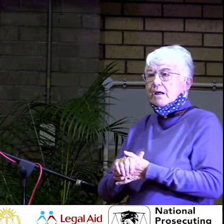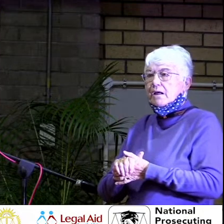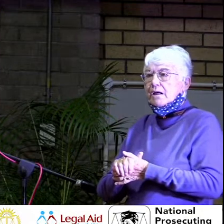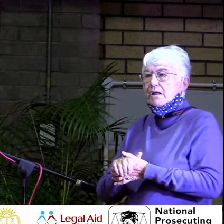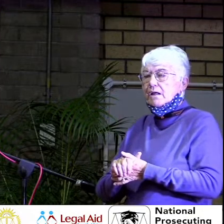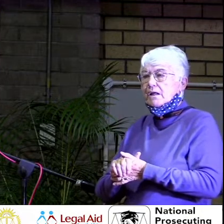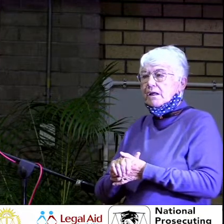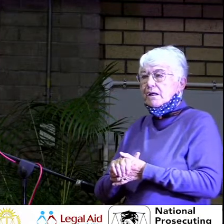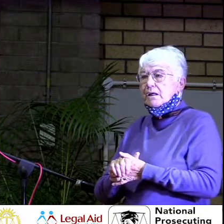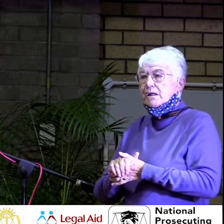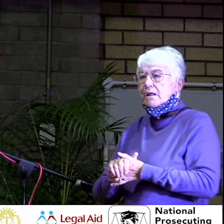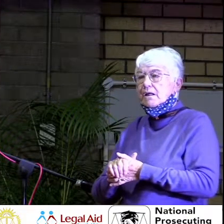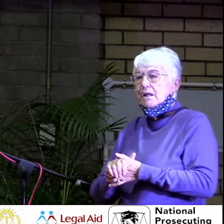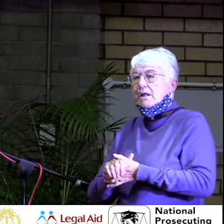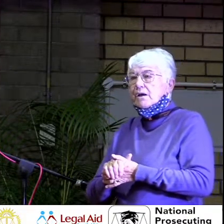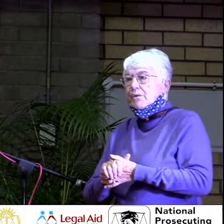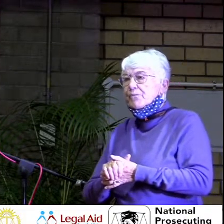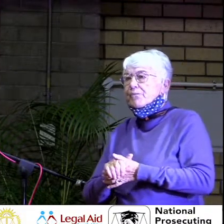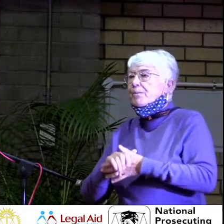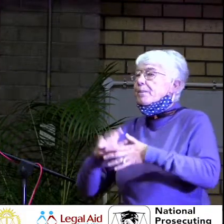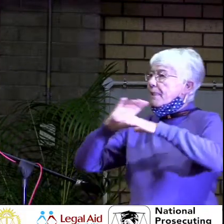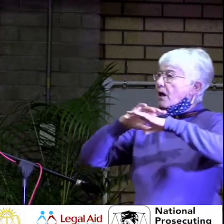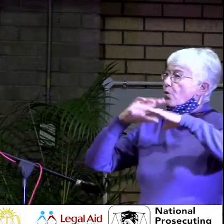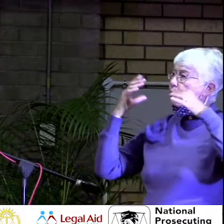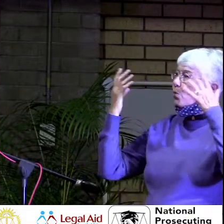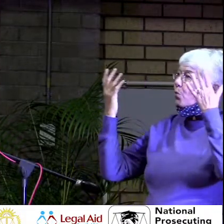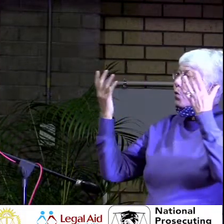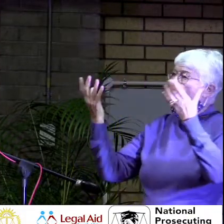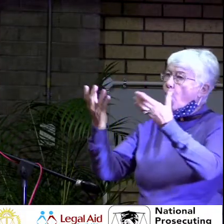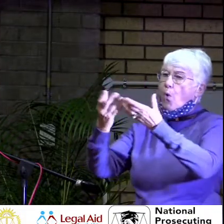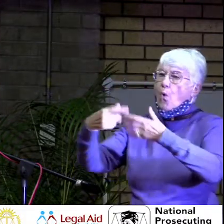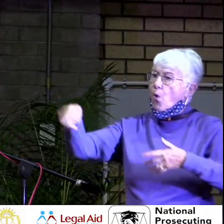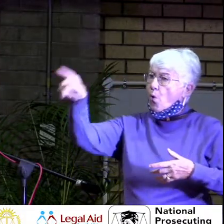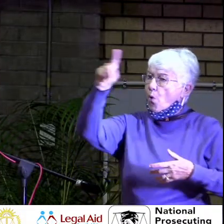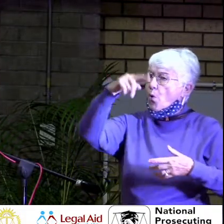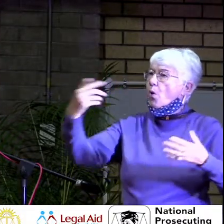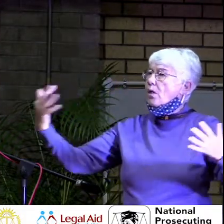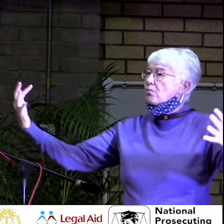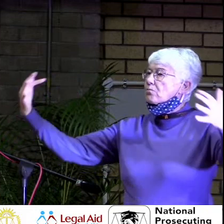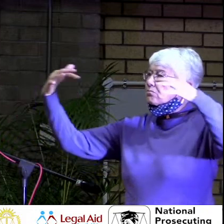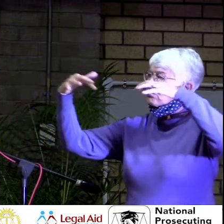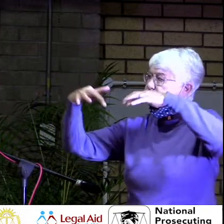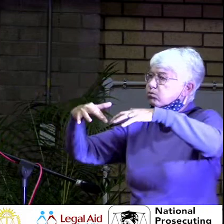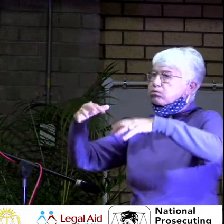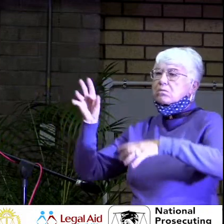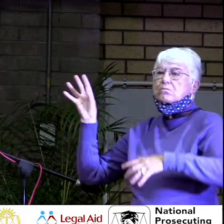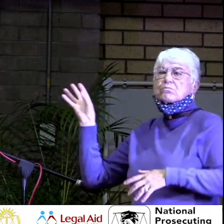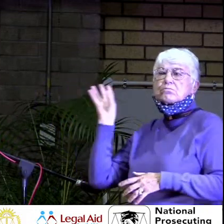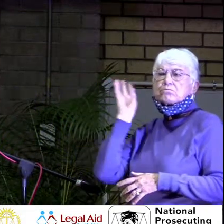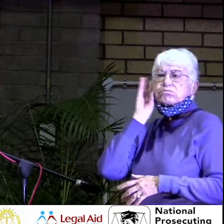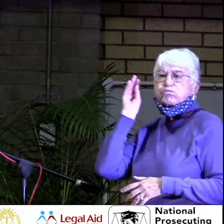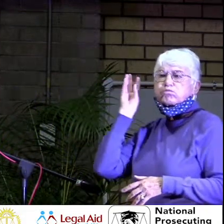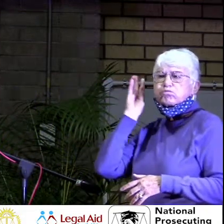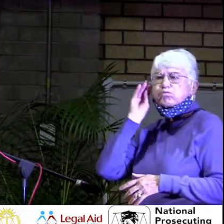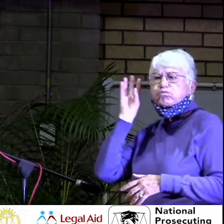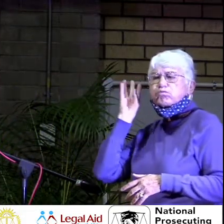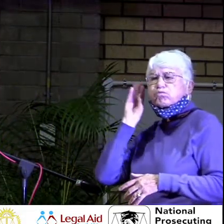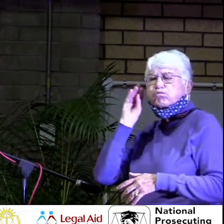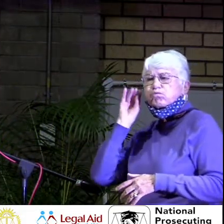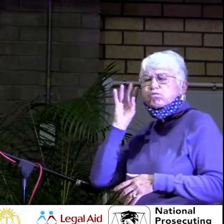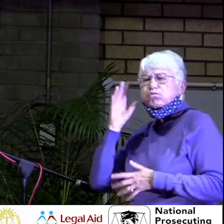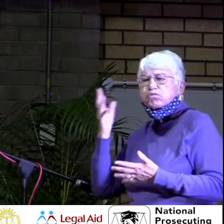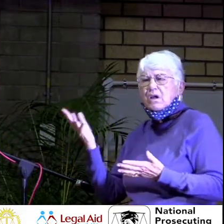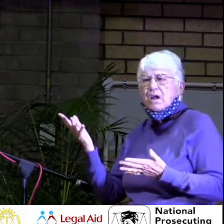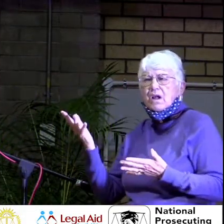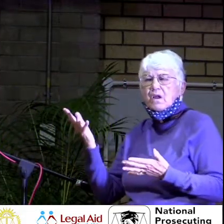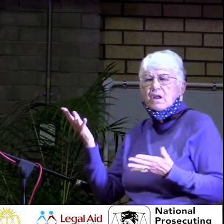the high crime states, we all came out together. We heard, we saw how vibrant the community were, how we